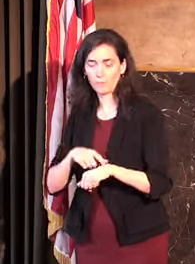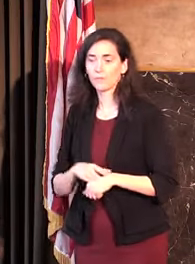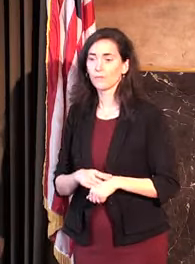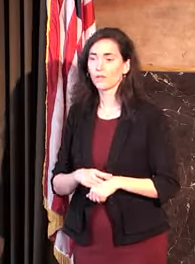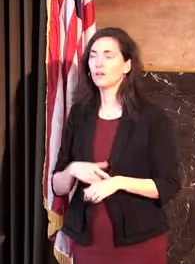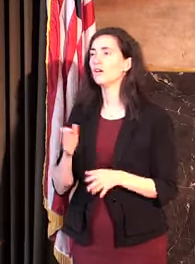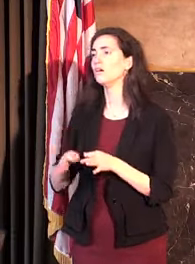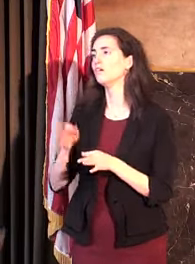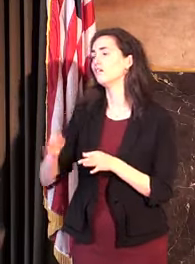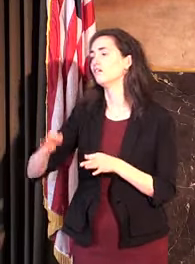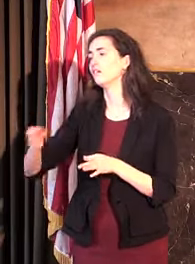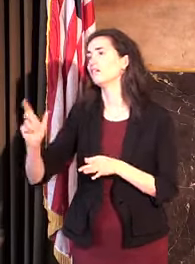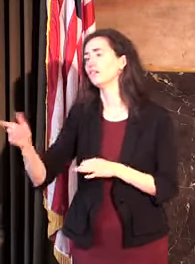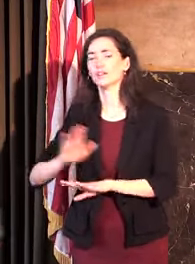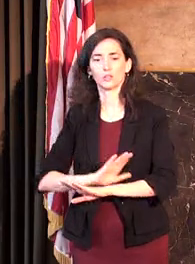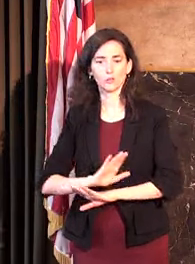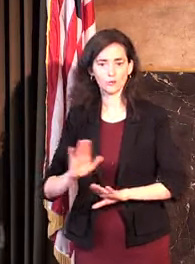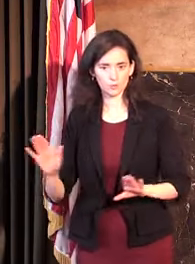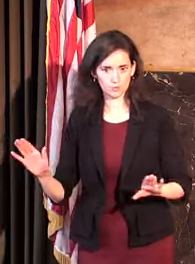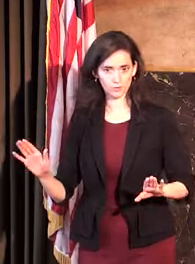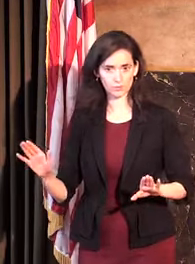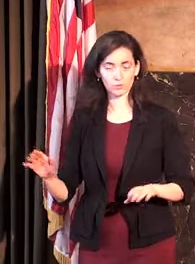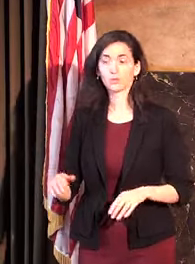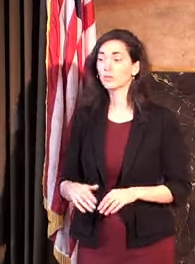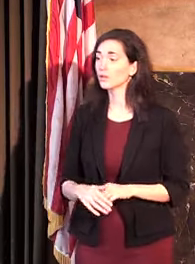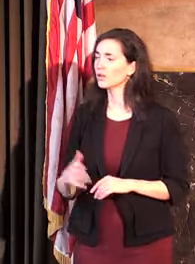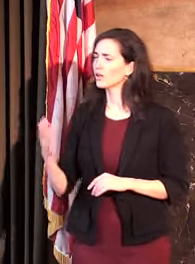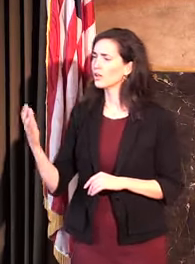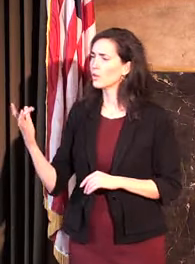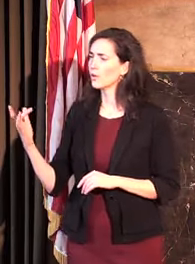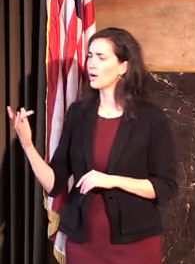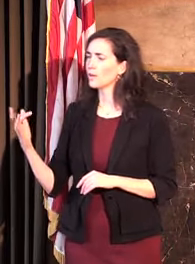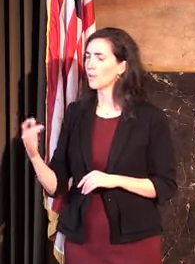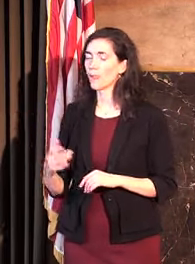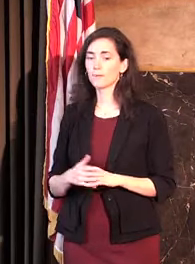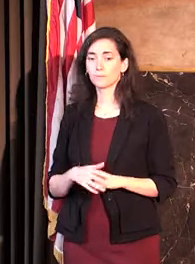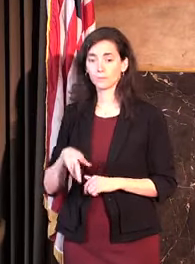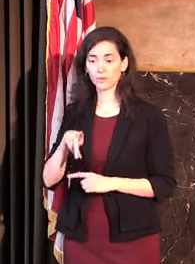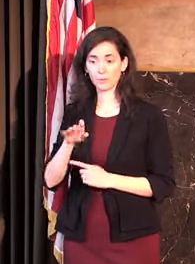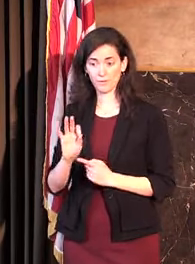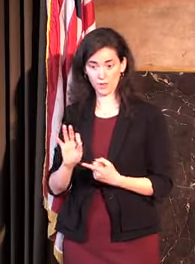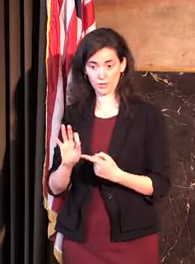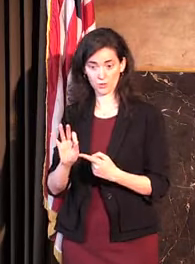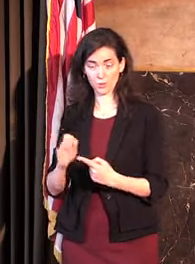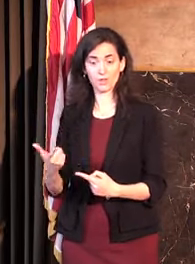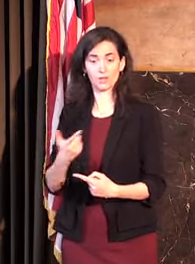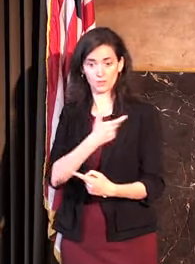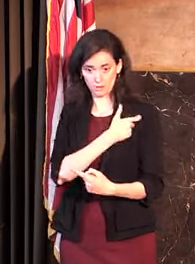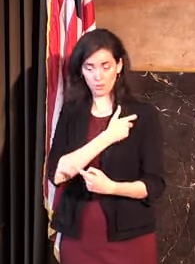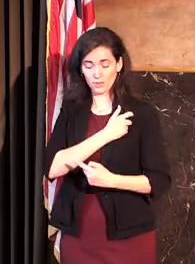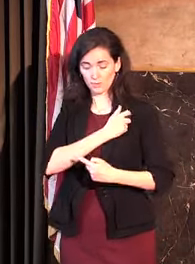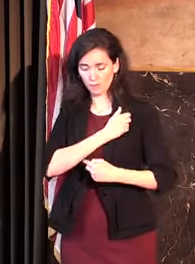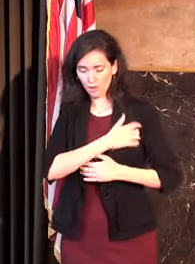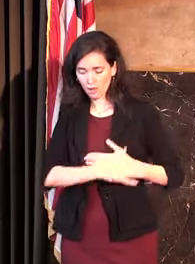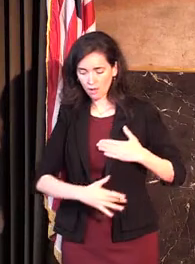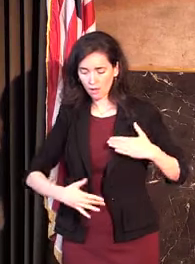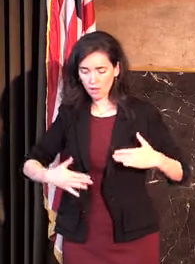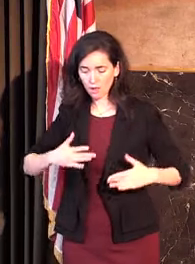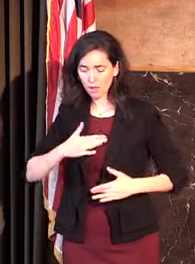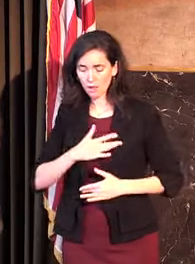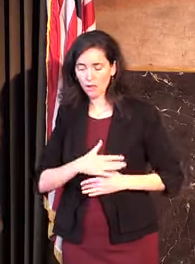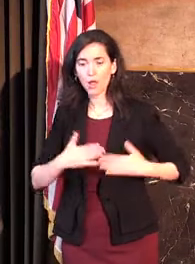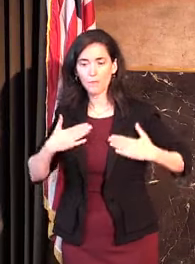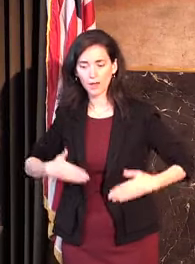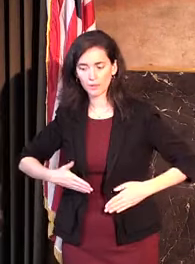because it takes 3 weeks on the Pfizer to get fully vaccinated, or